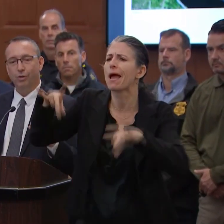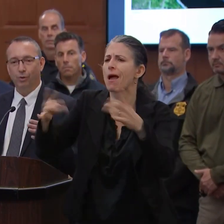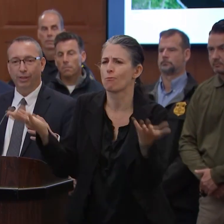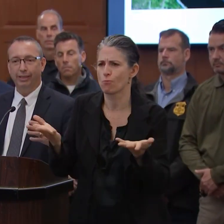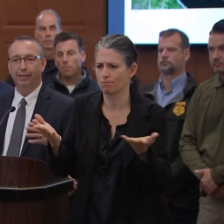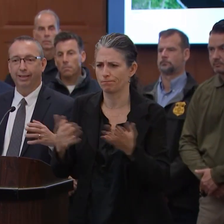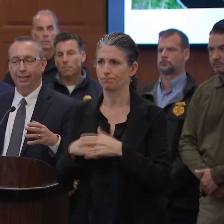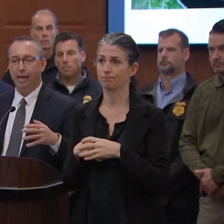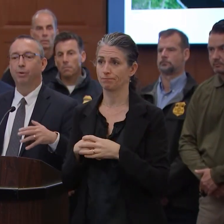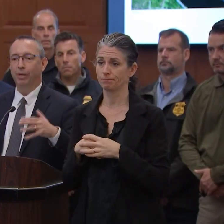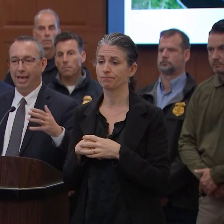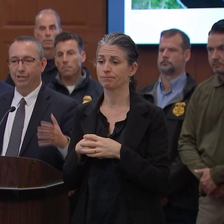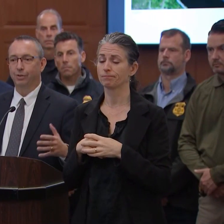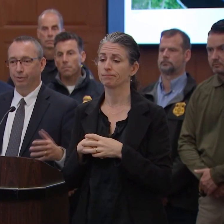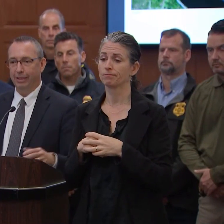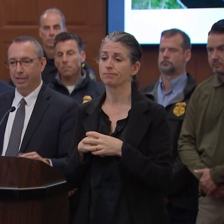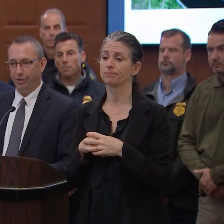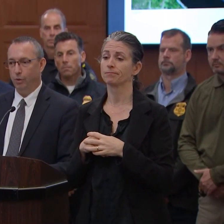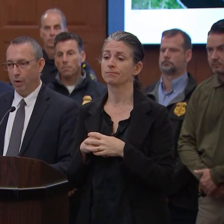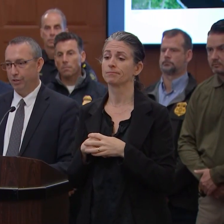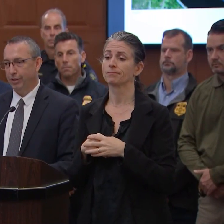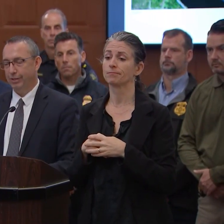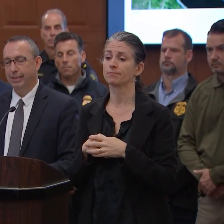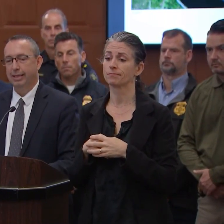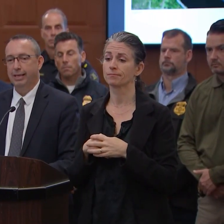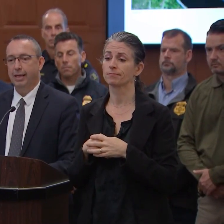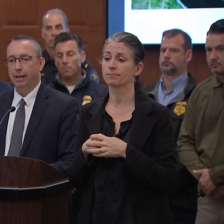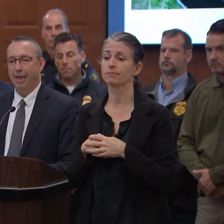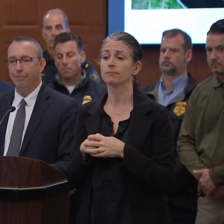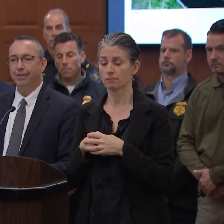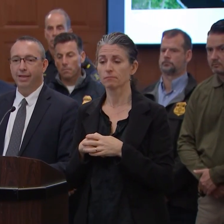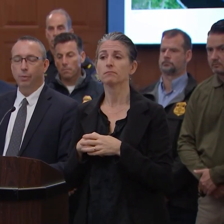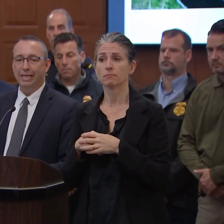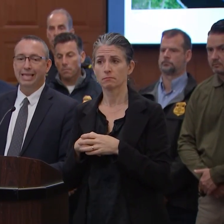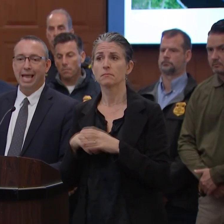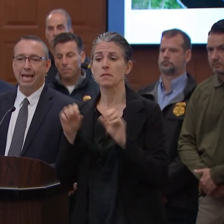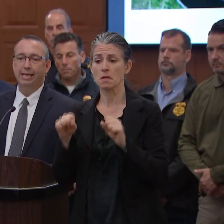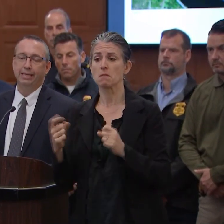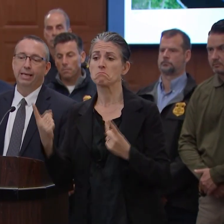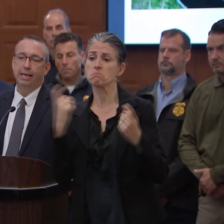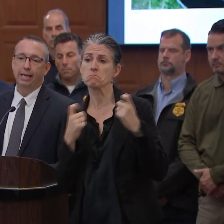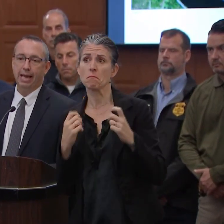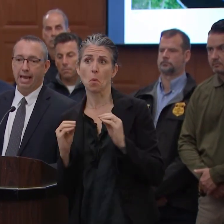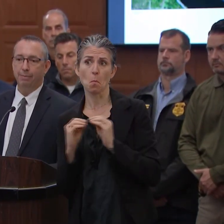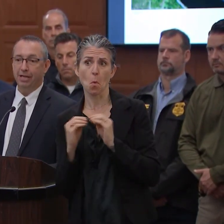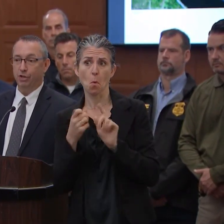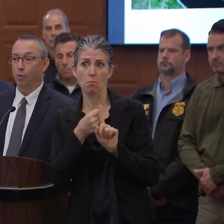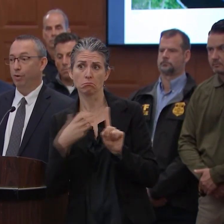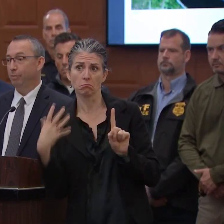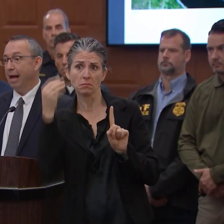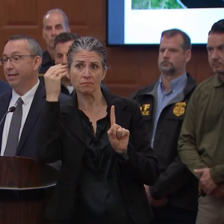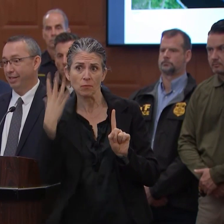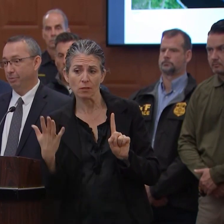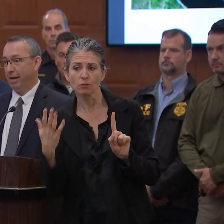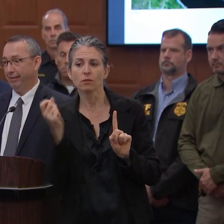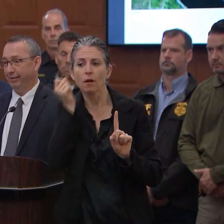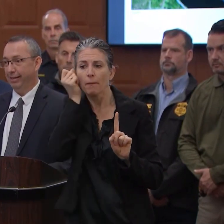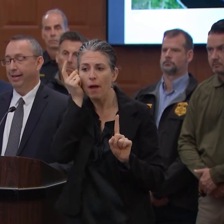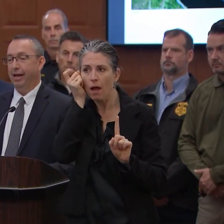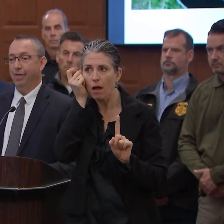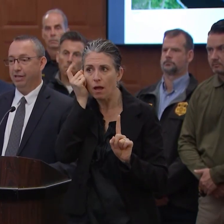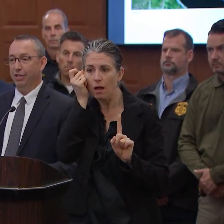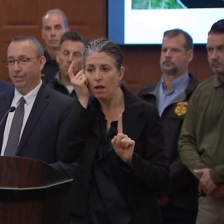We're certainly able to answer additional questions. Everything we say can be interpreted by a